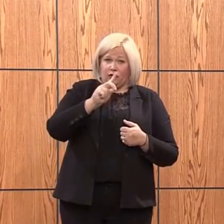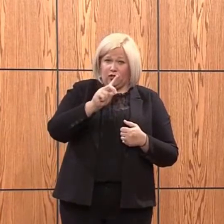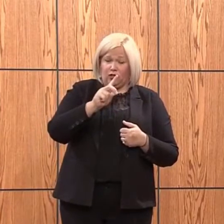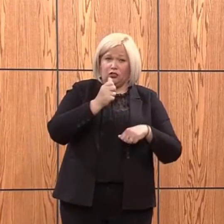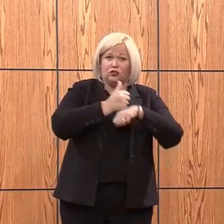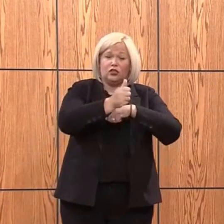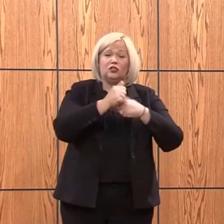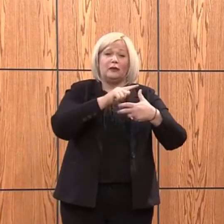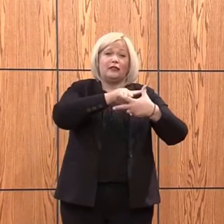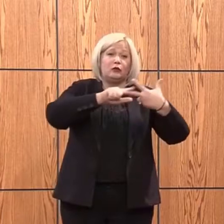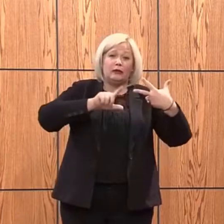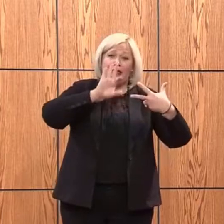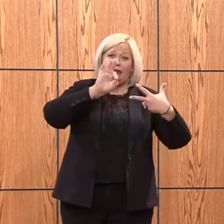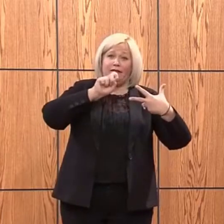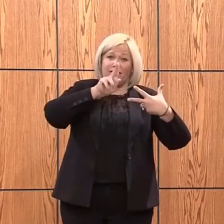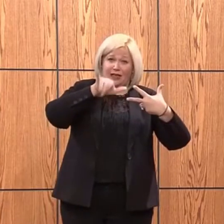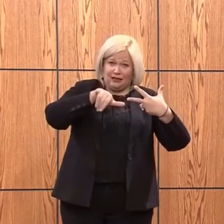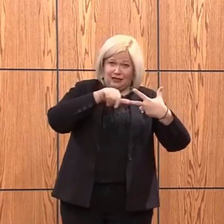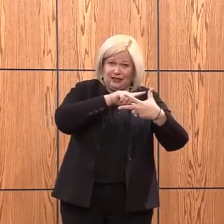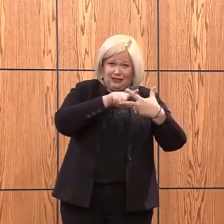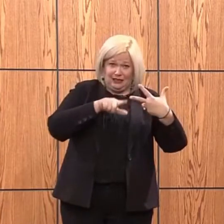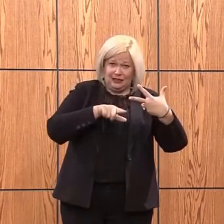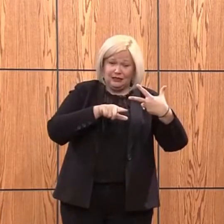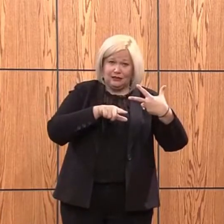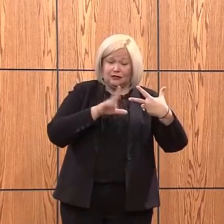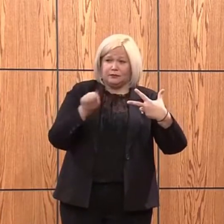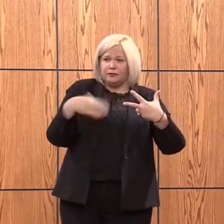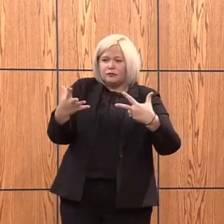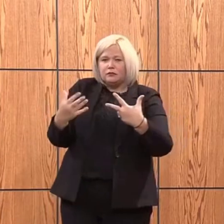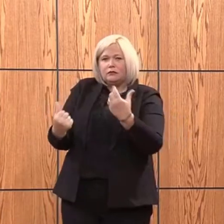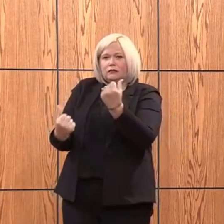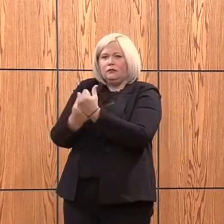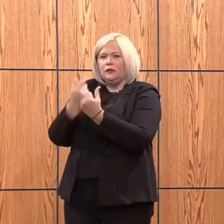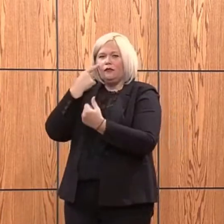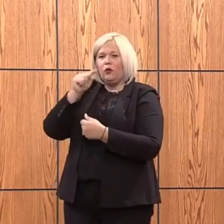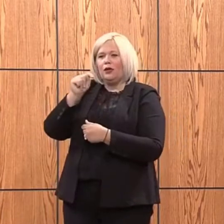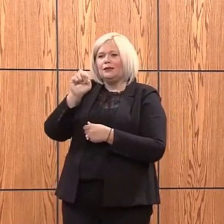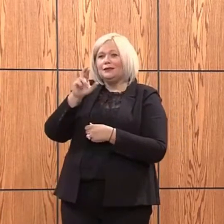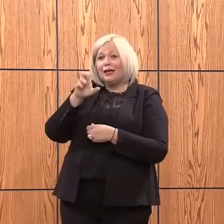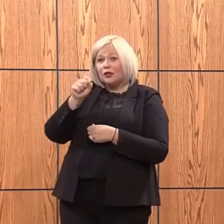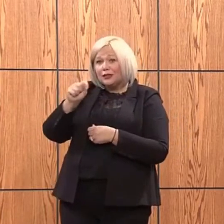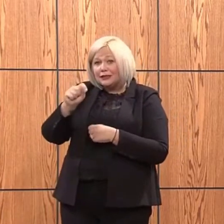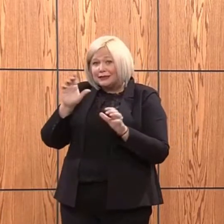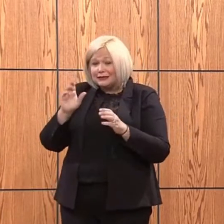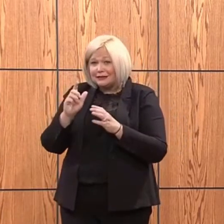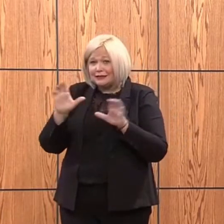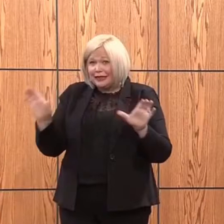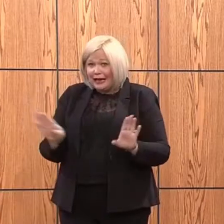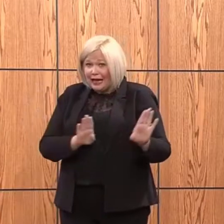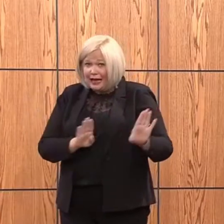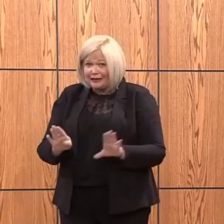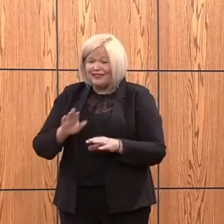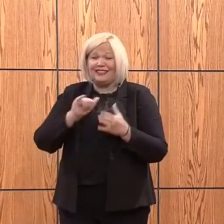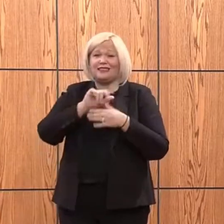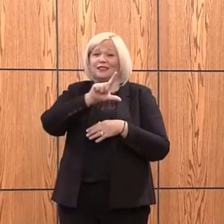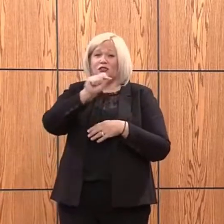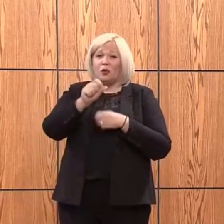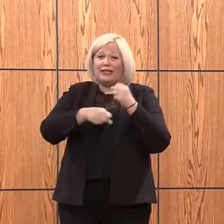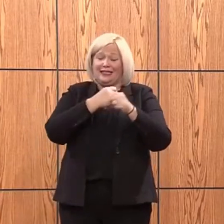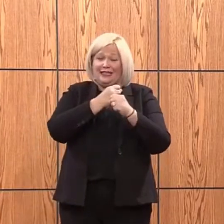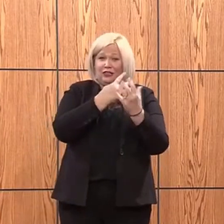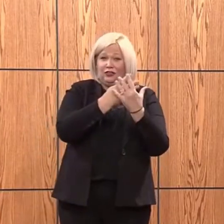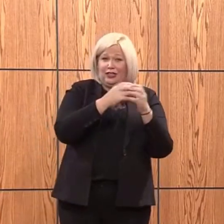charged with 3 felony counts, providing material support for terrorist acts, a 20-year felony and